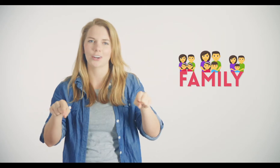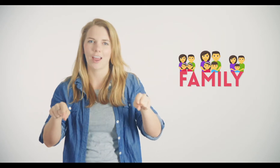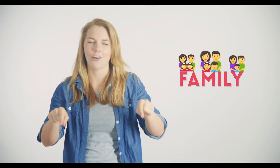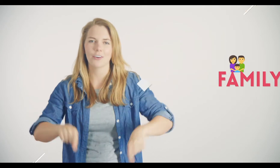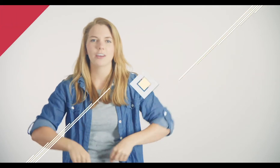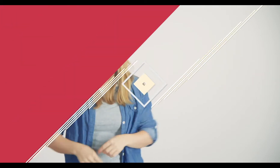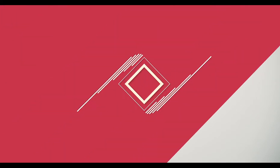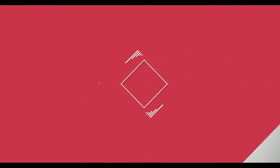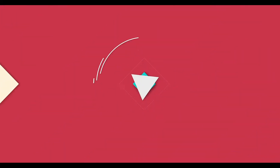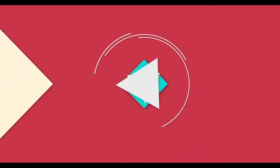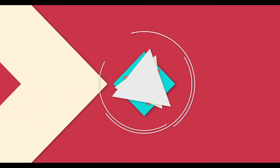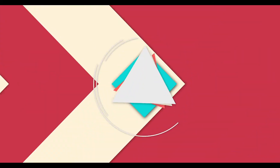now.